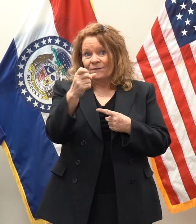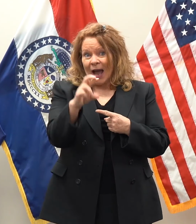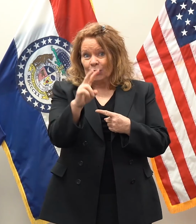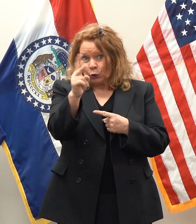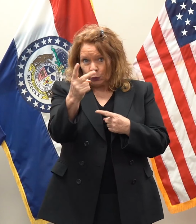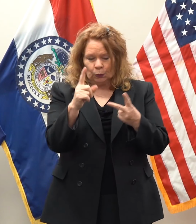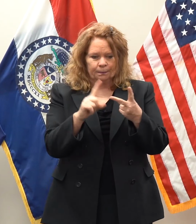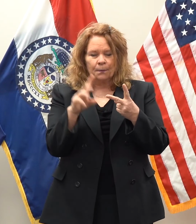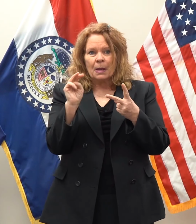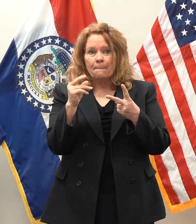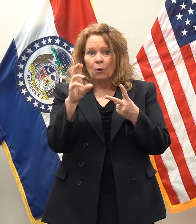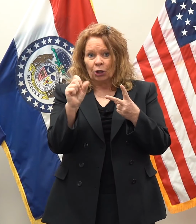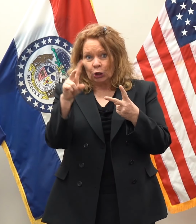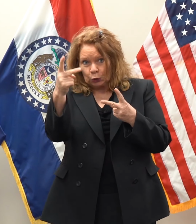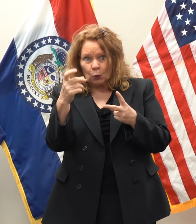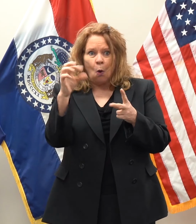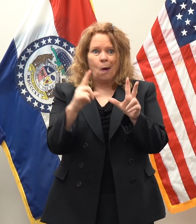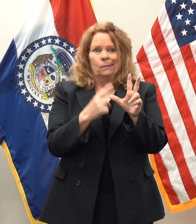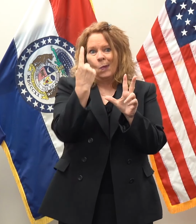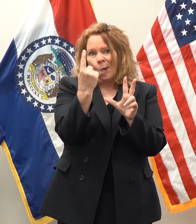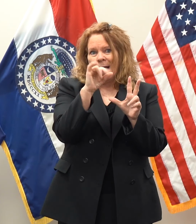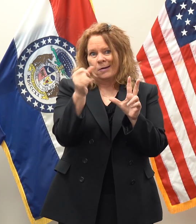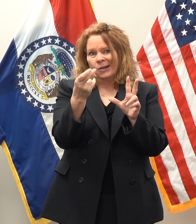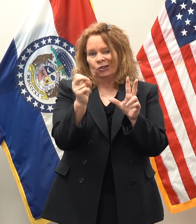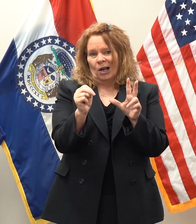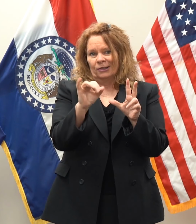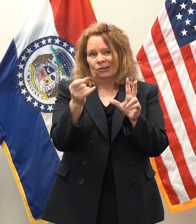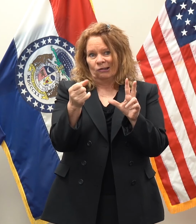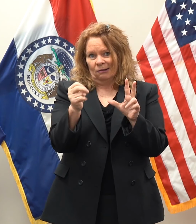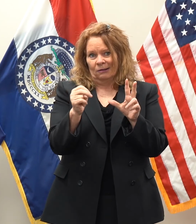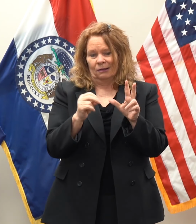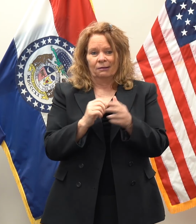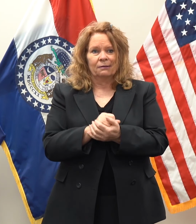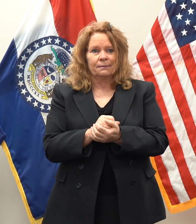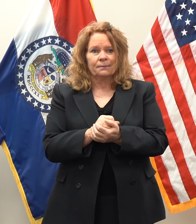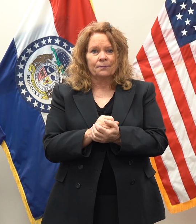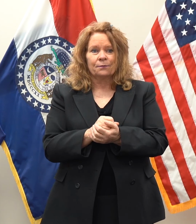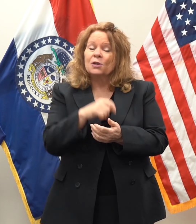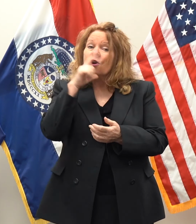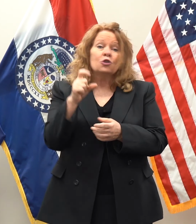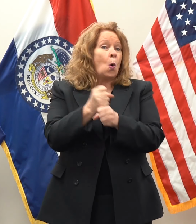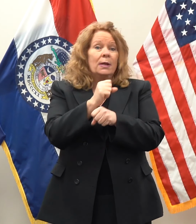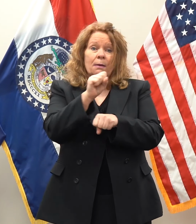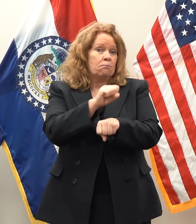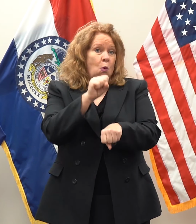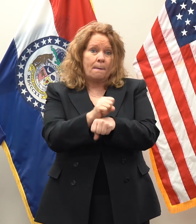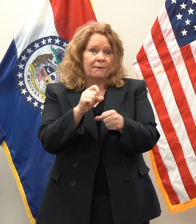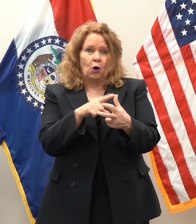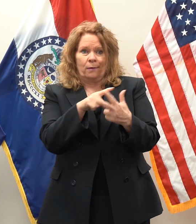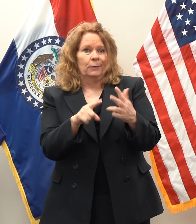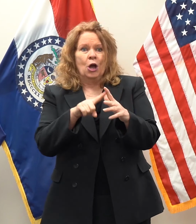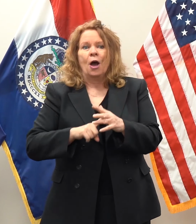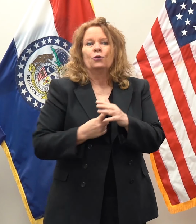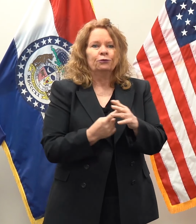of Moderna or a single dose of Johnson & Johnson. You do not need an appointment to get your initial dose,